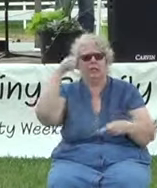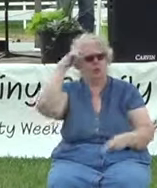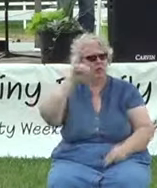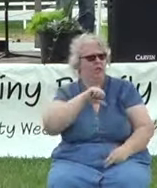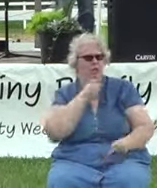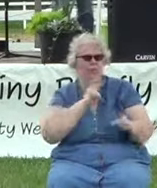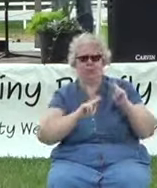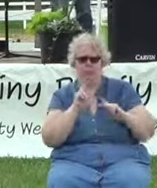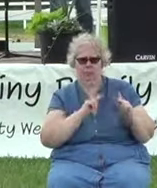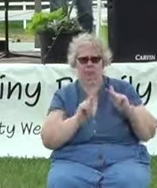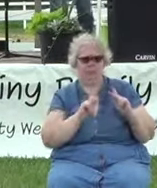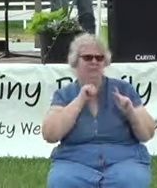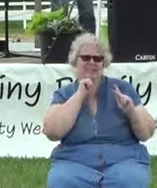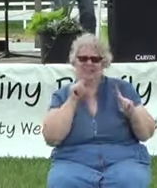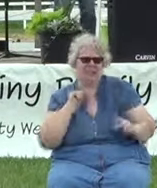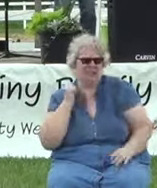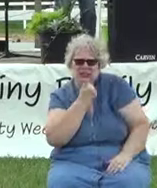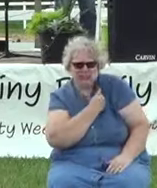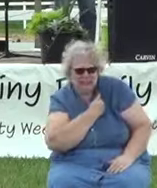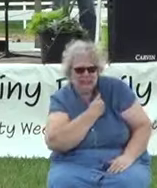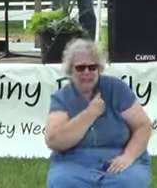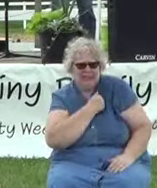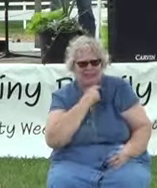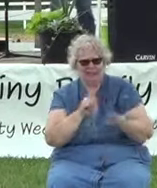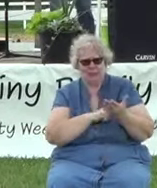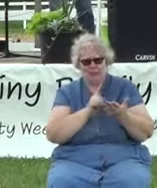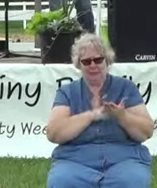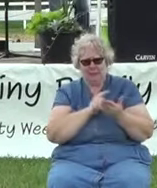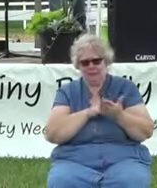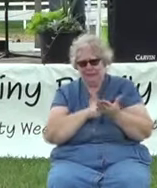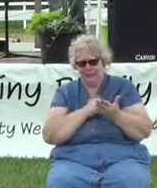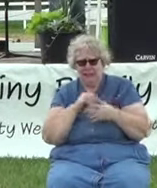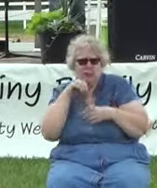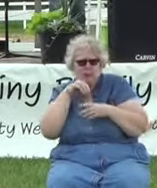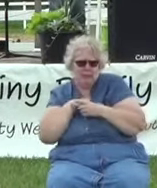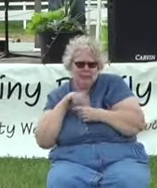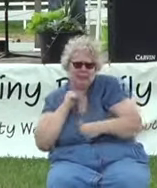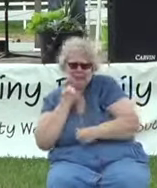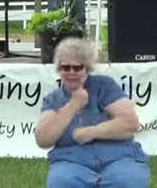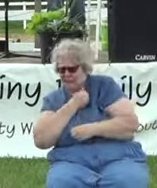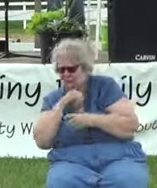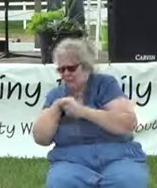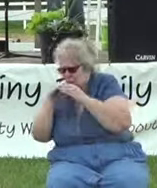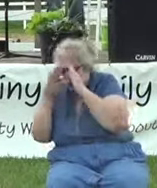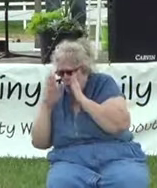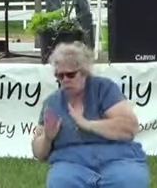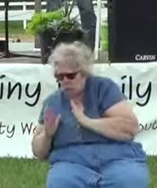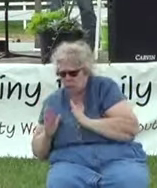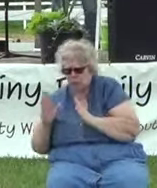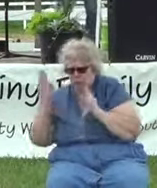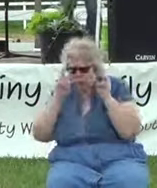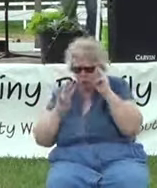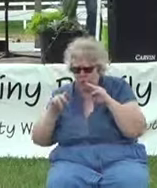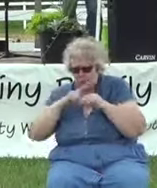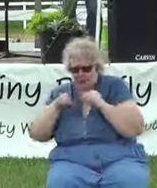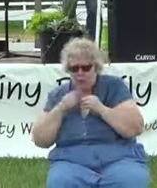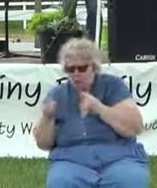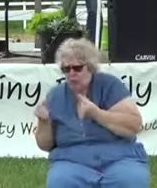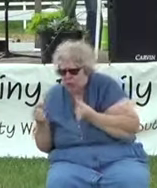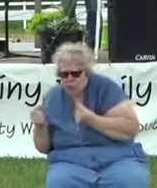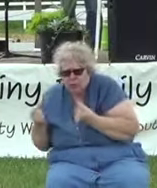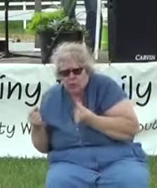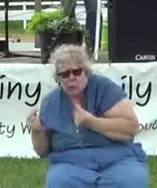us. Sometimes we get in our little shells and in our walls at home, and we're concerned about how we're supposed to live and what we're supposed to do.